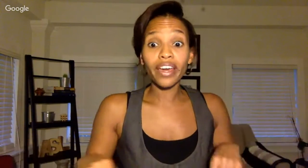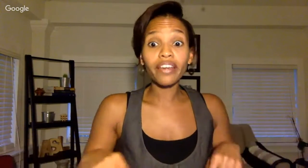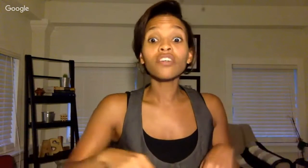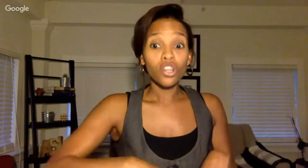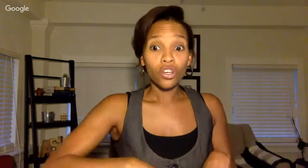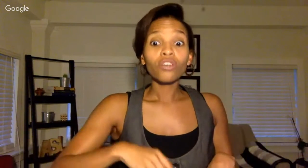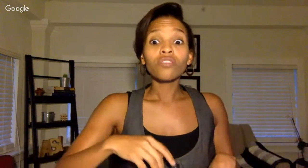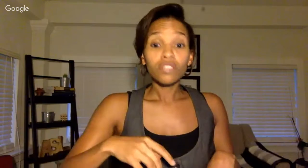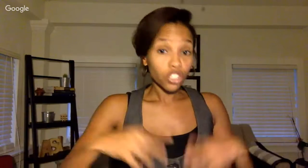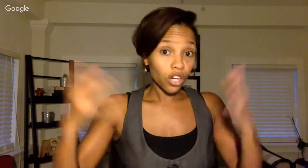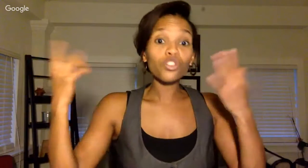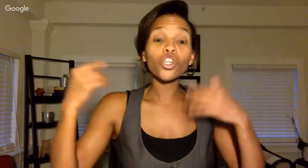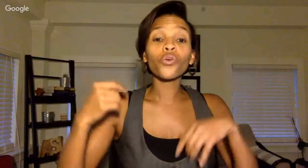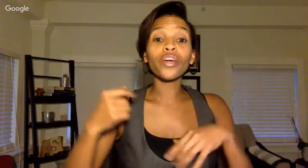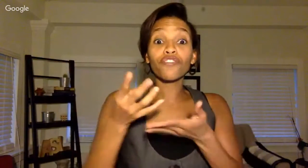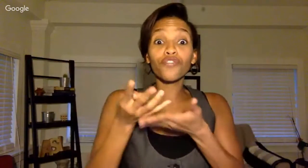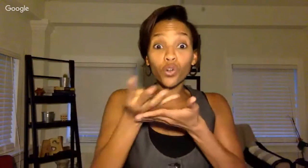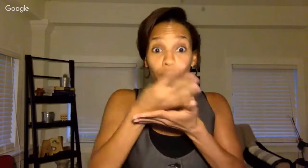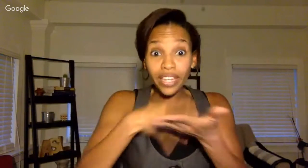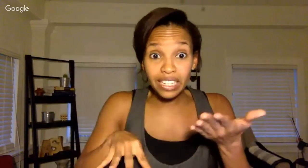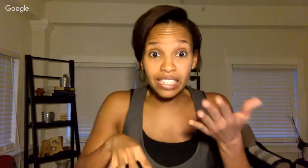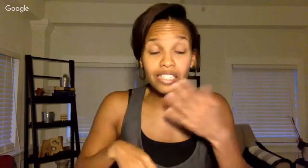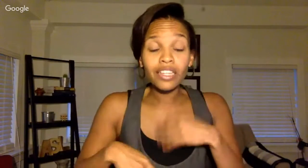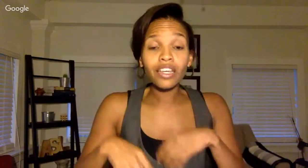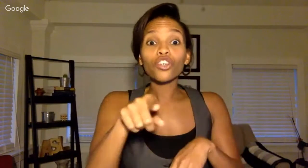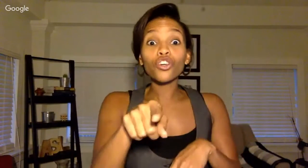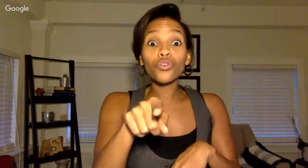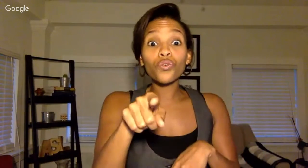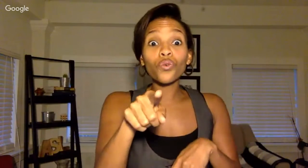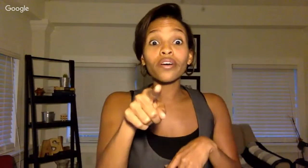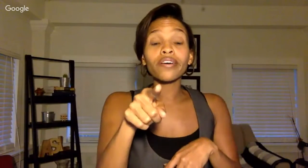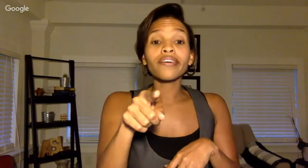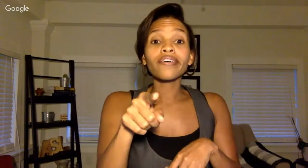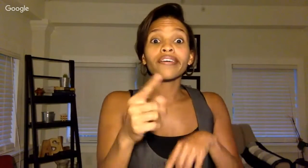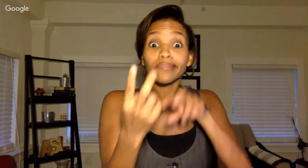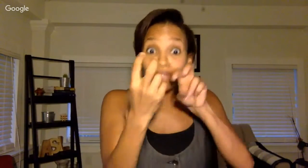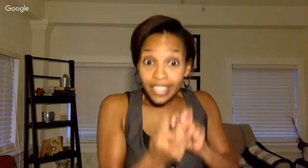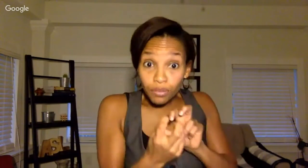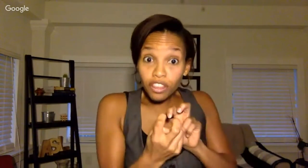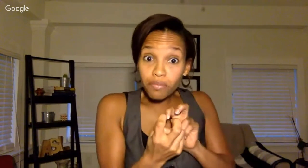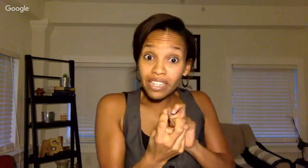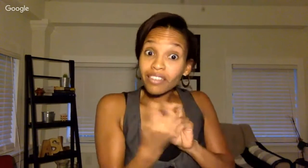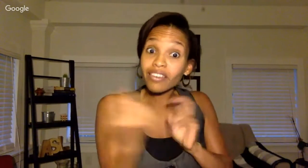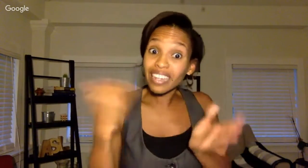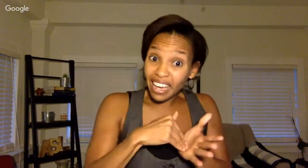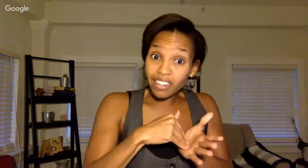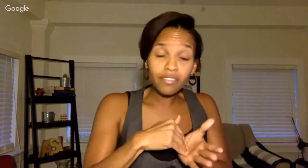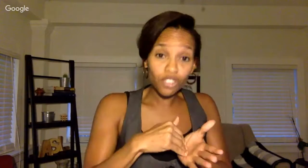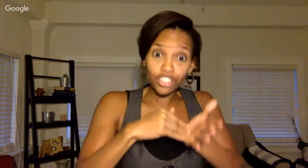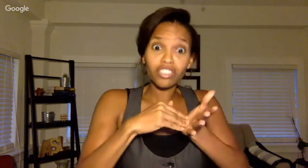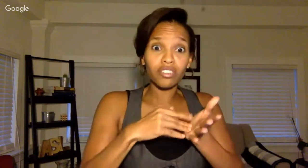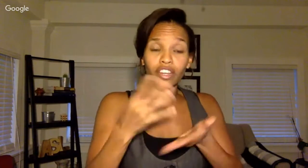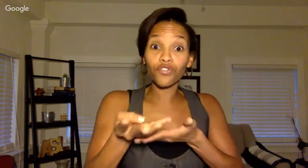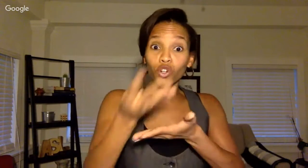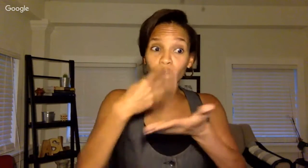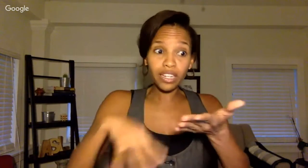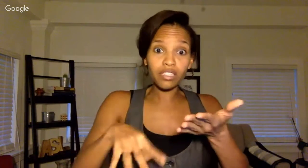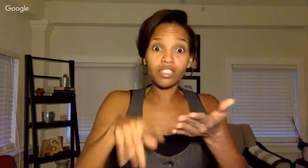Okay, so in 4 weeks, you sit with me again, sure. In 4 weeks,